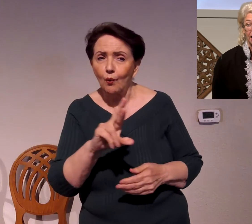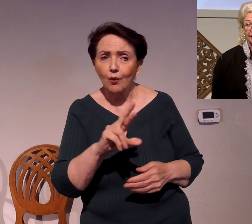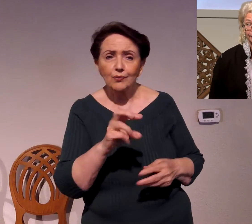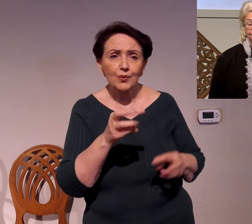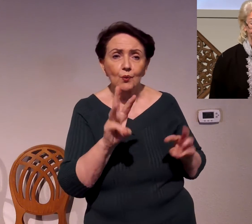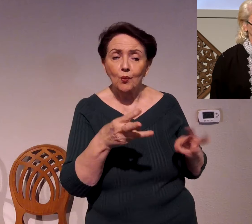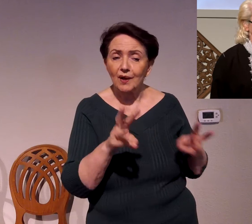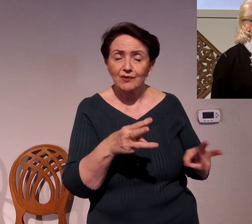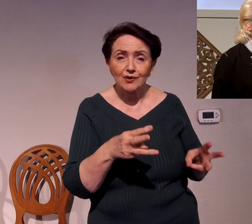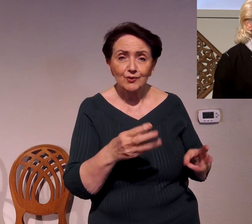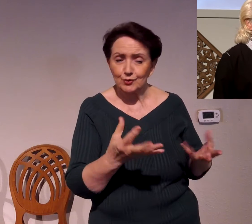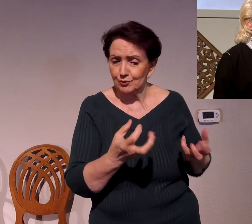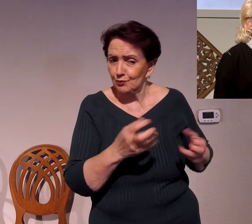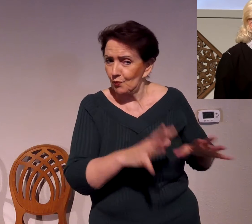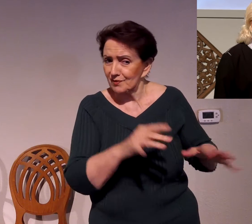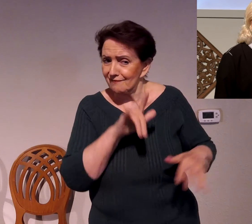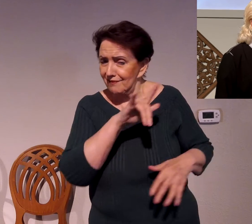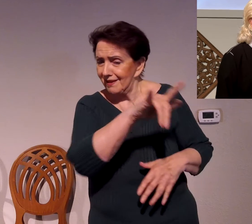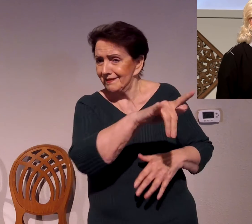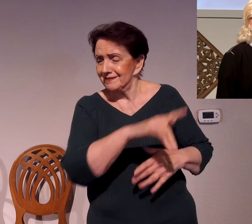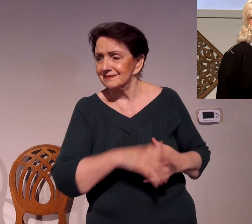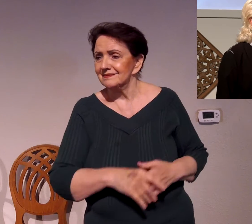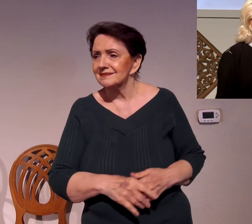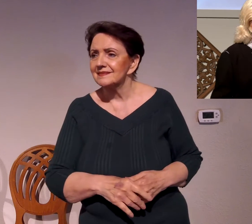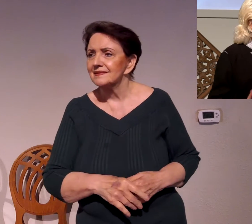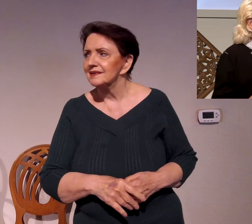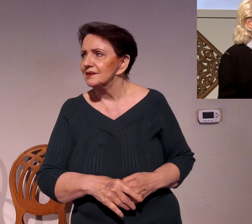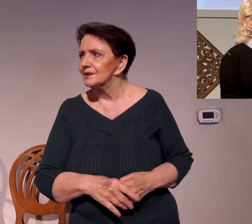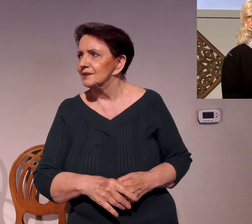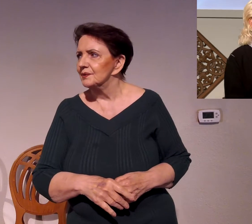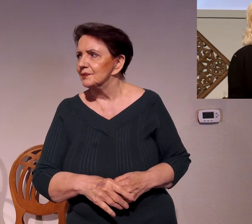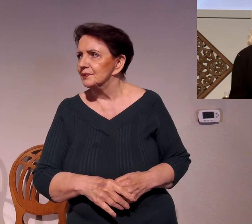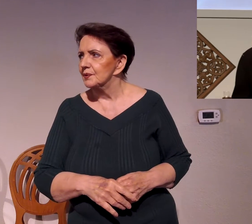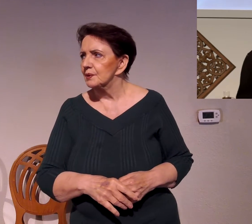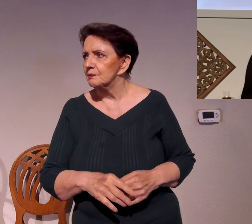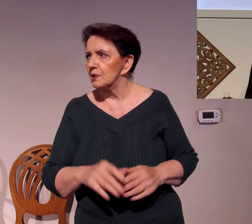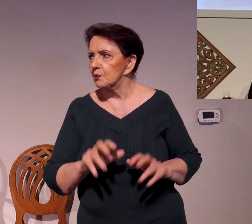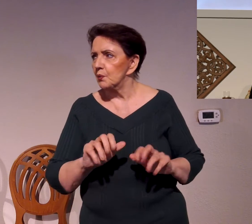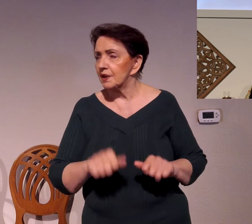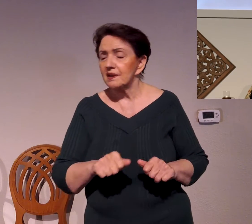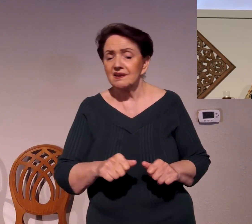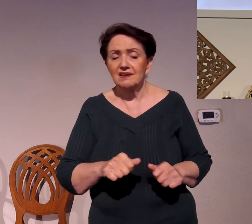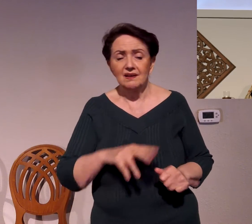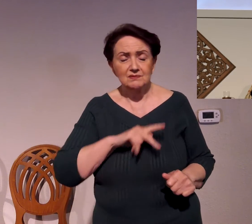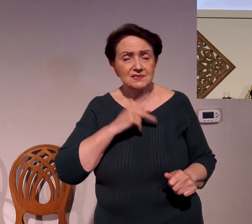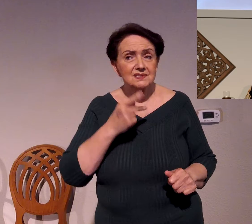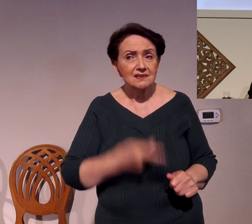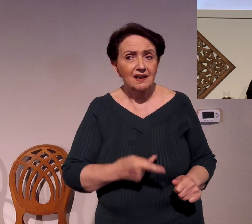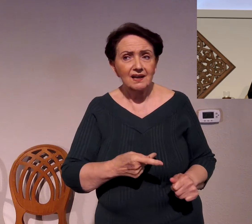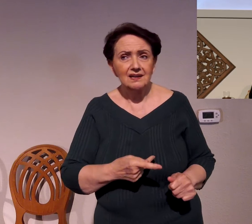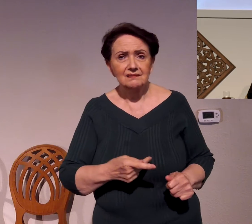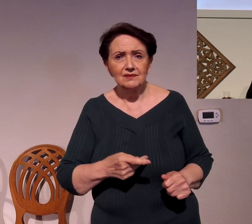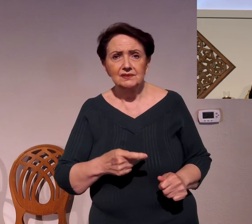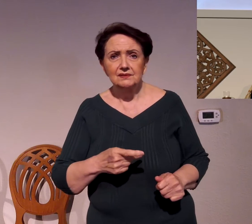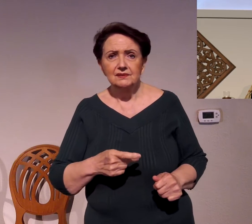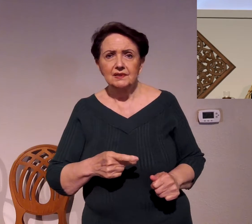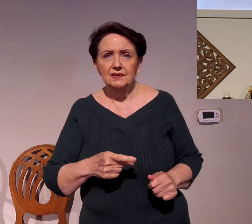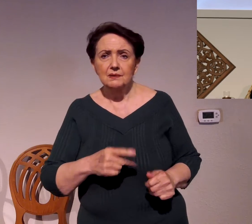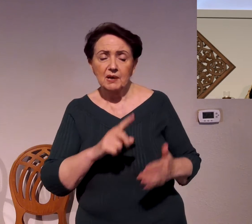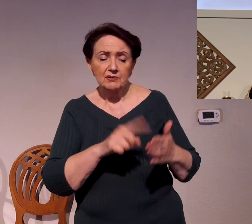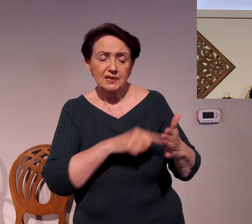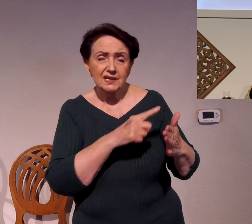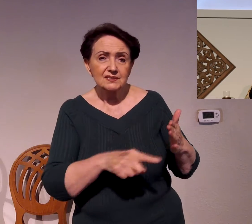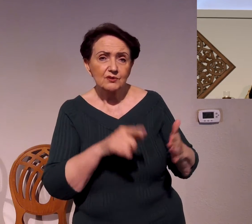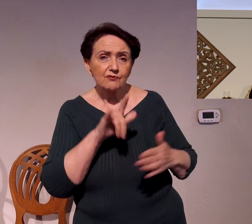want to be flying in. Right? But we can get ourselves all worked up about canceled